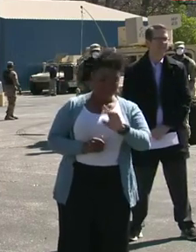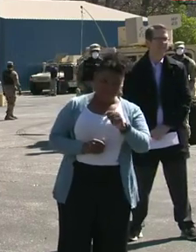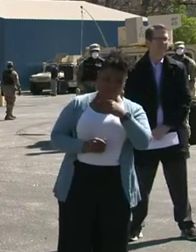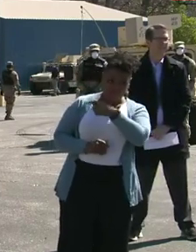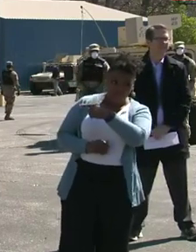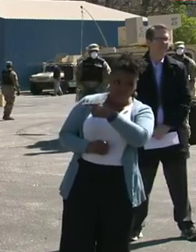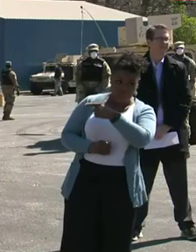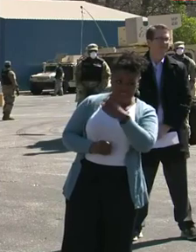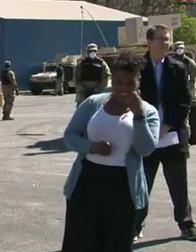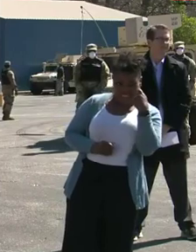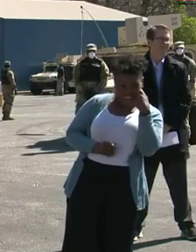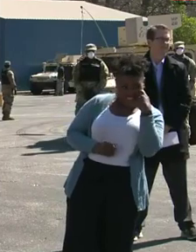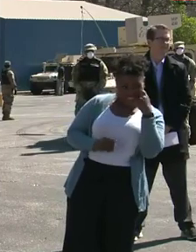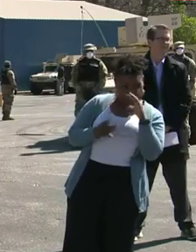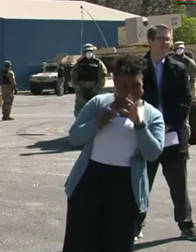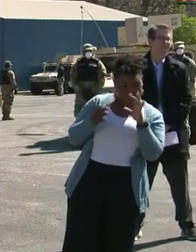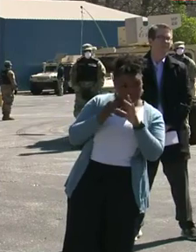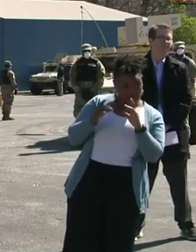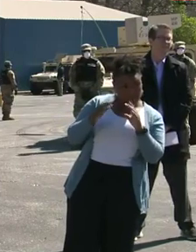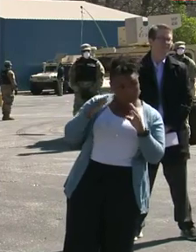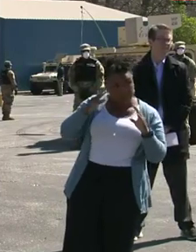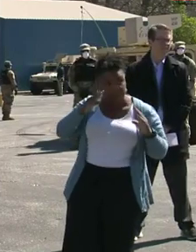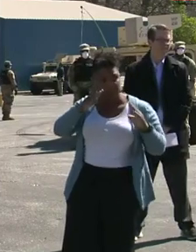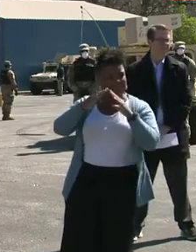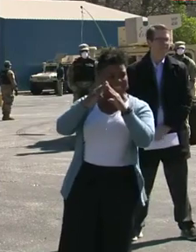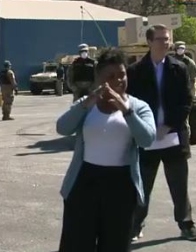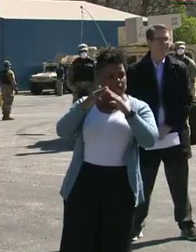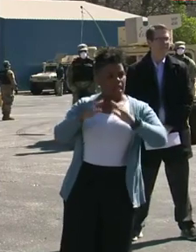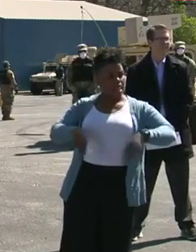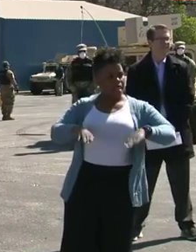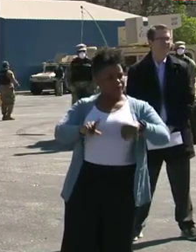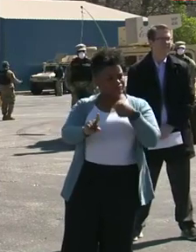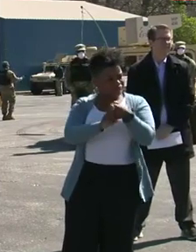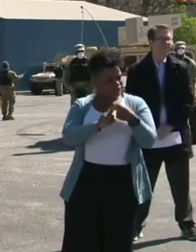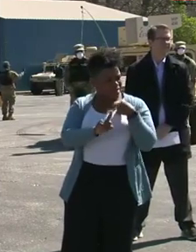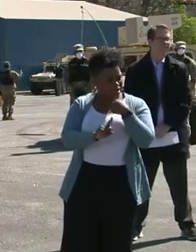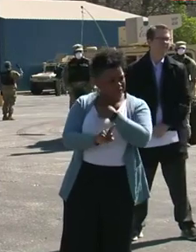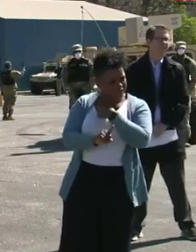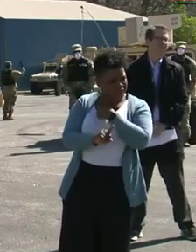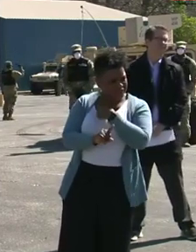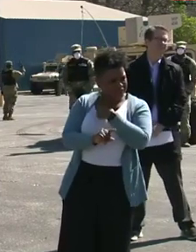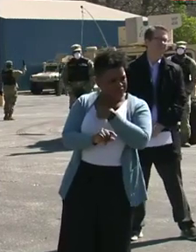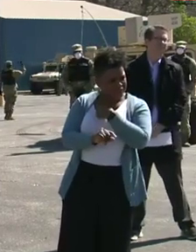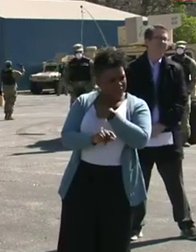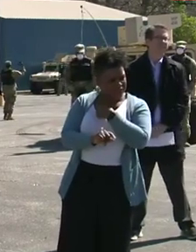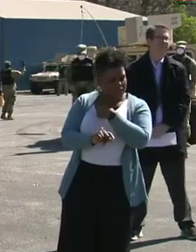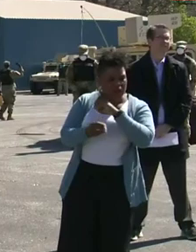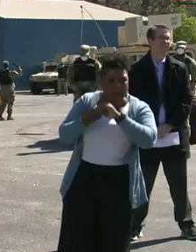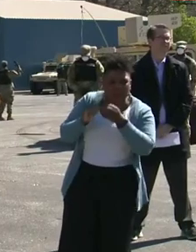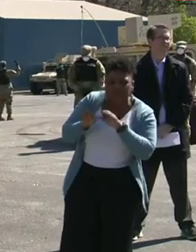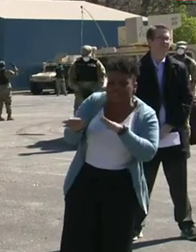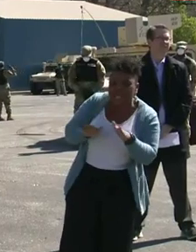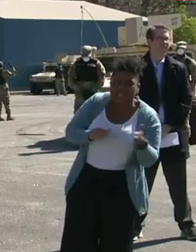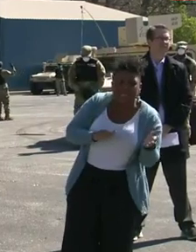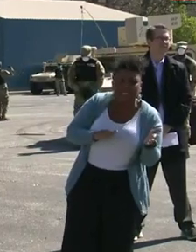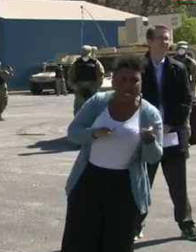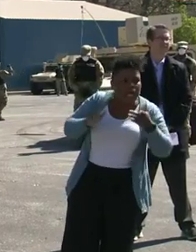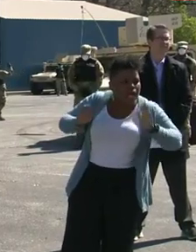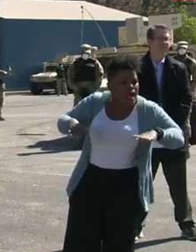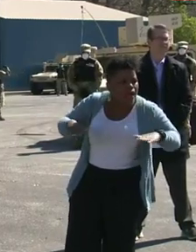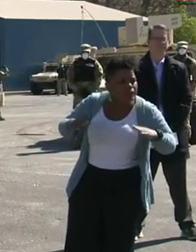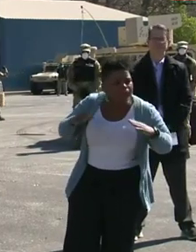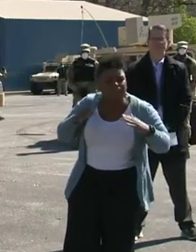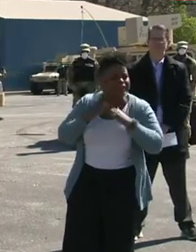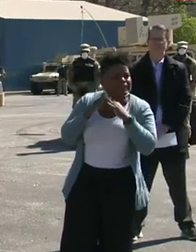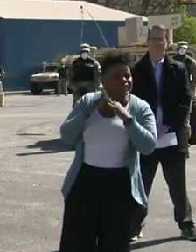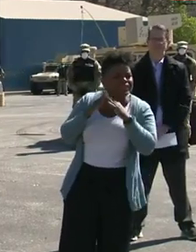peak is not hit. You've been very candid about the number of testing positives, the number of fatalities has not peaked yet. How about unemployment? Has that peaked,